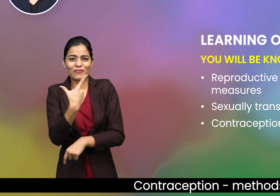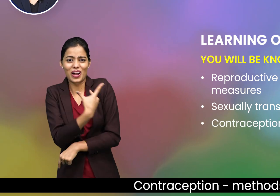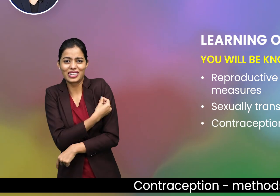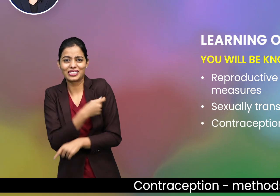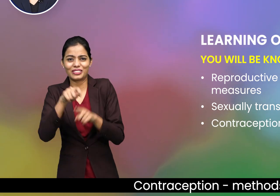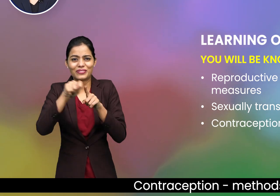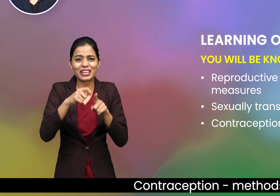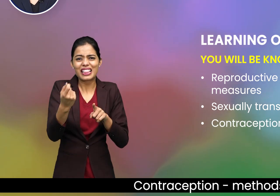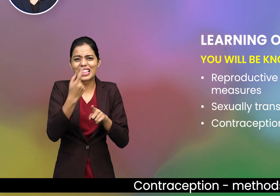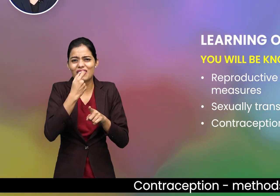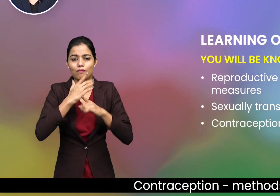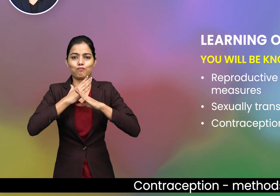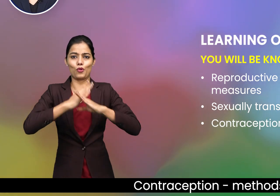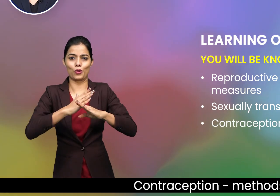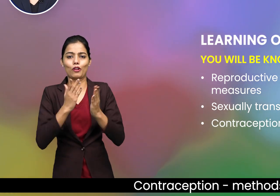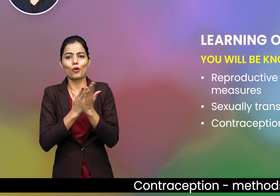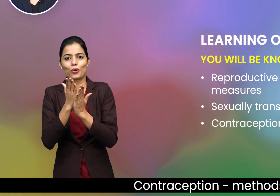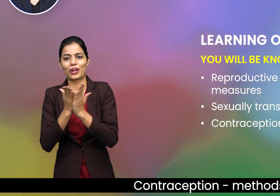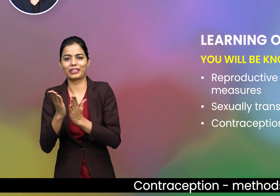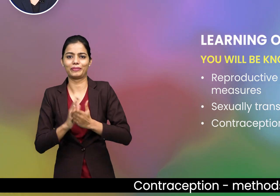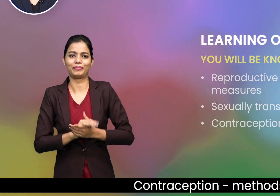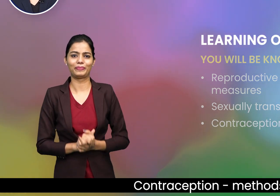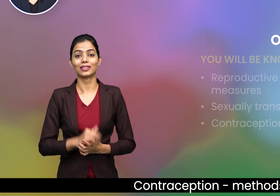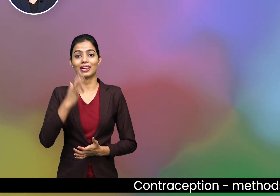contraception methods.